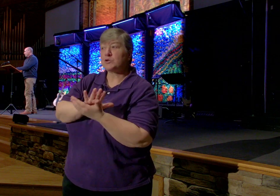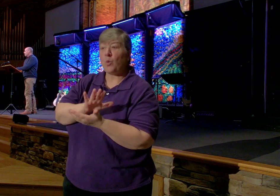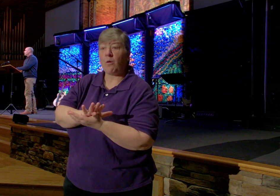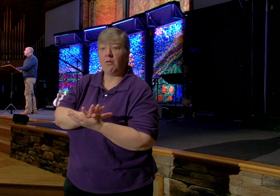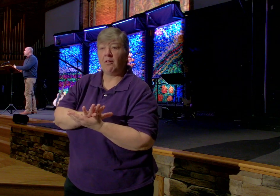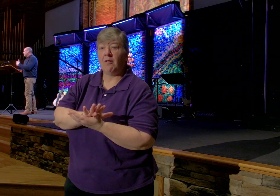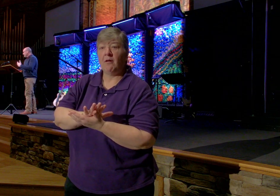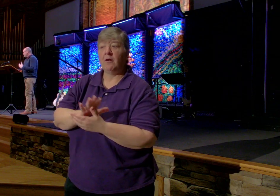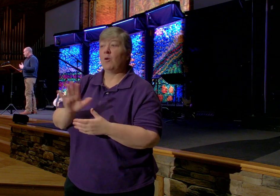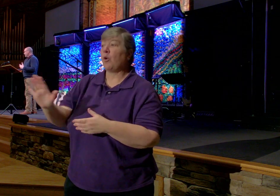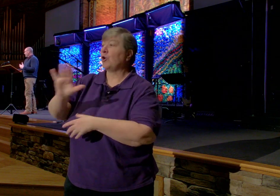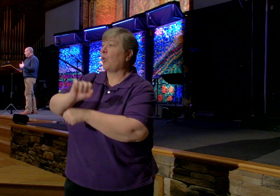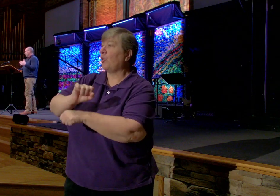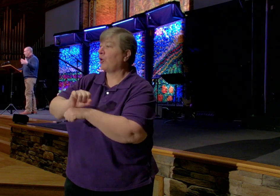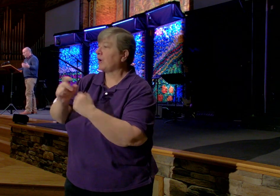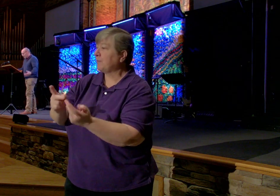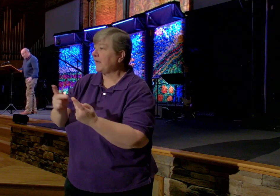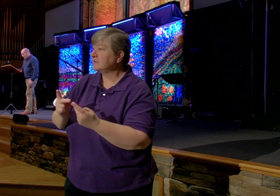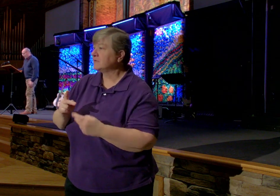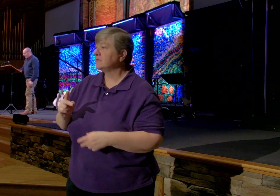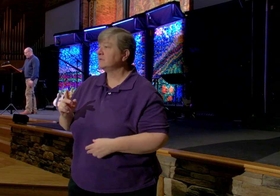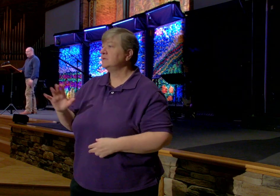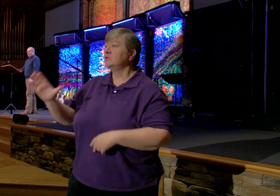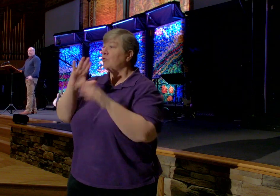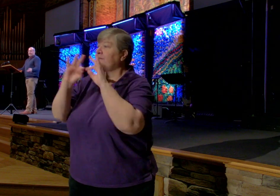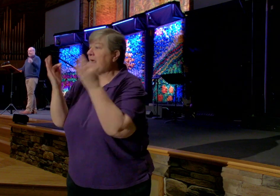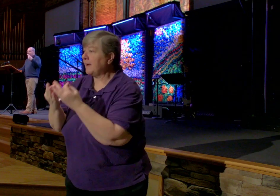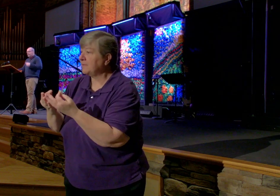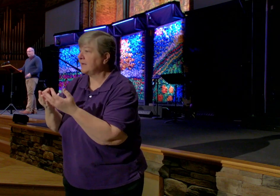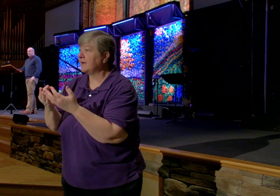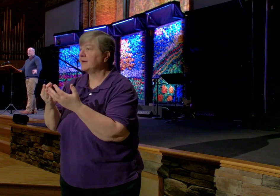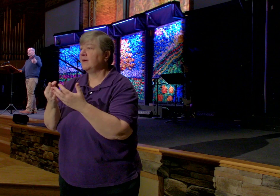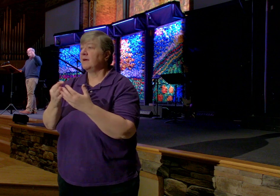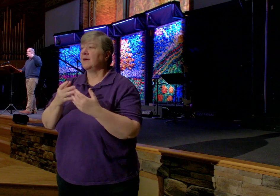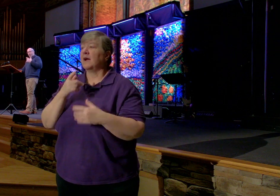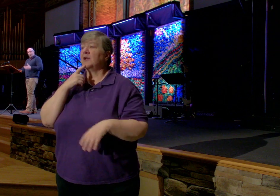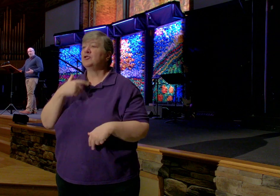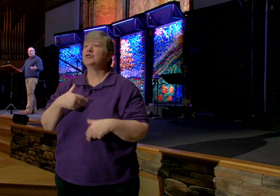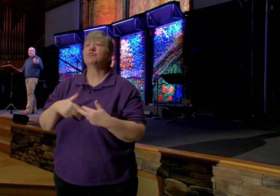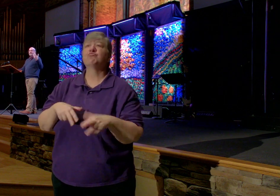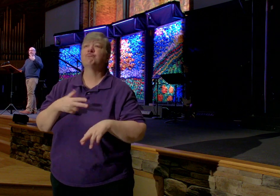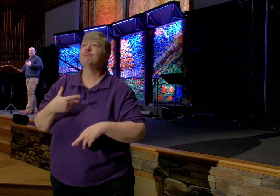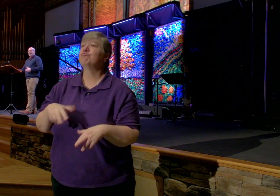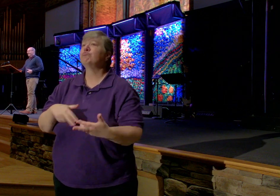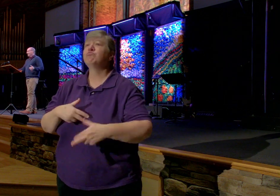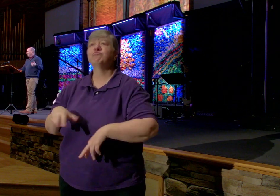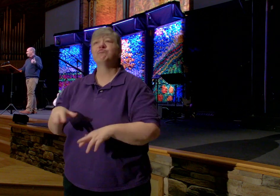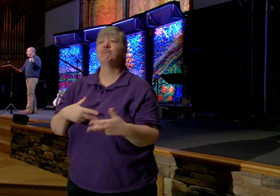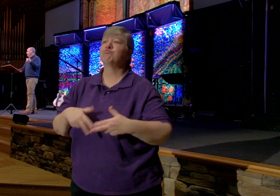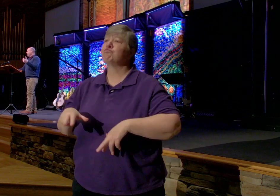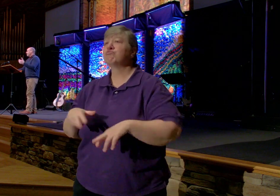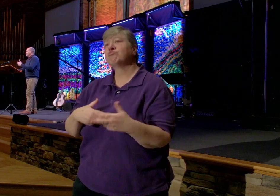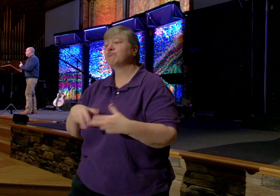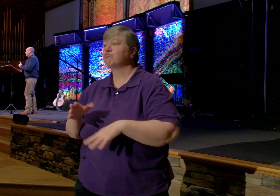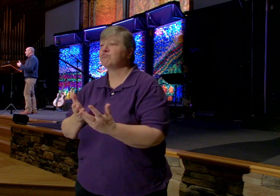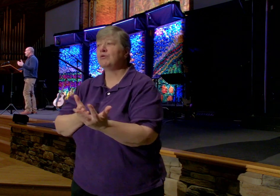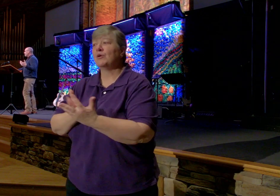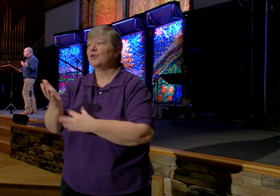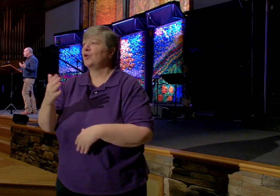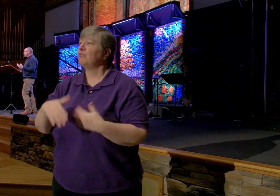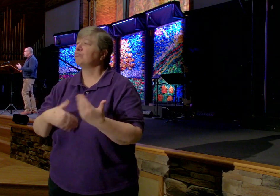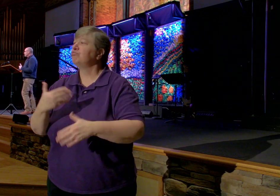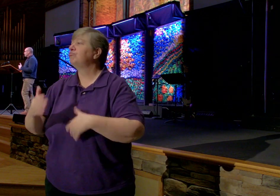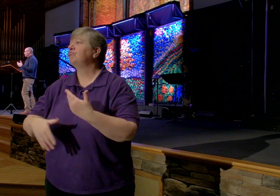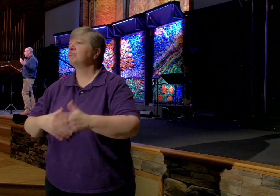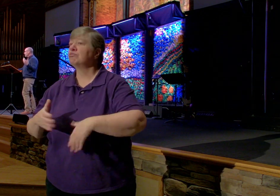school or your workplace or in your family? And you're just scrolling through the feed, right?